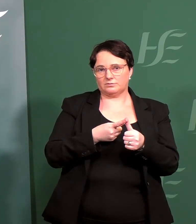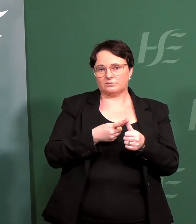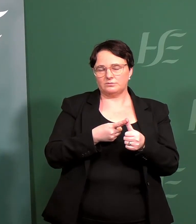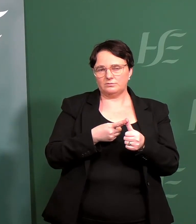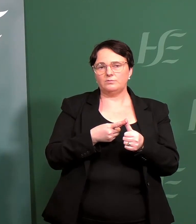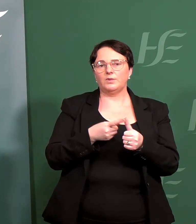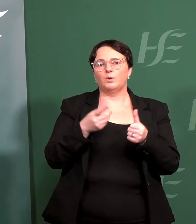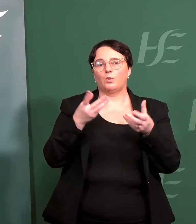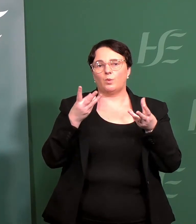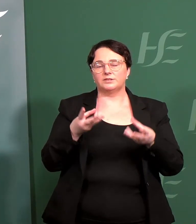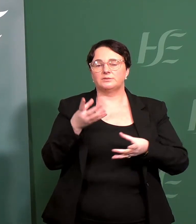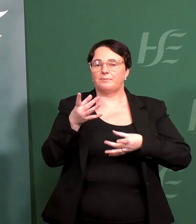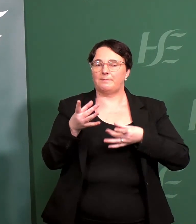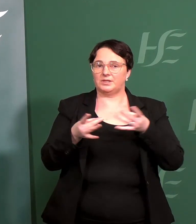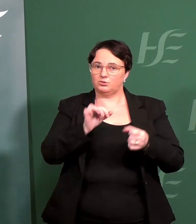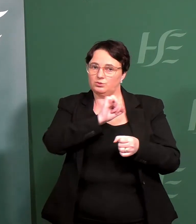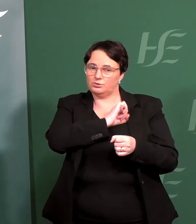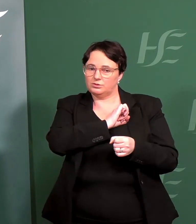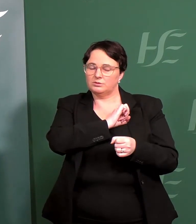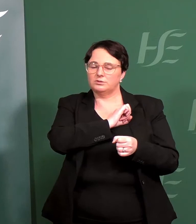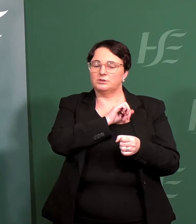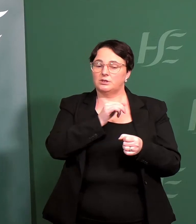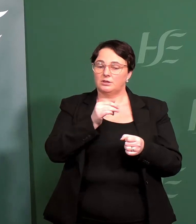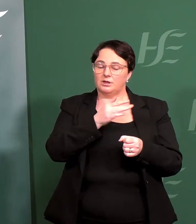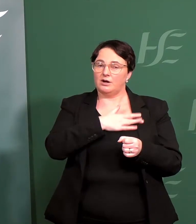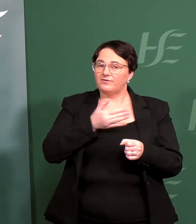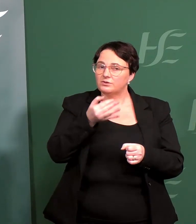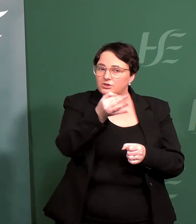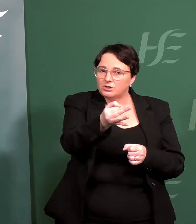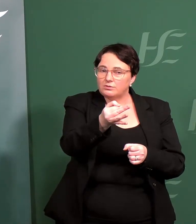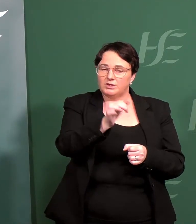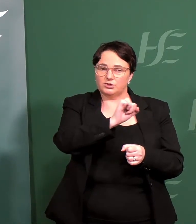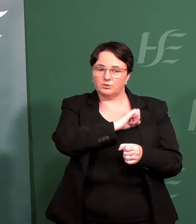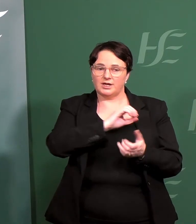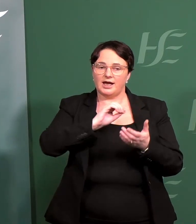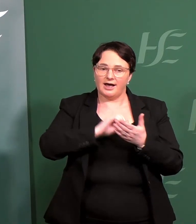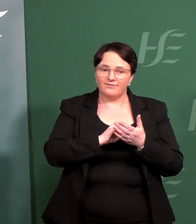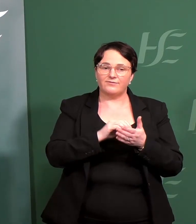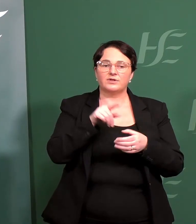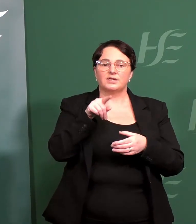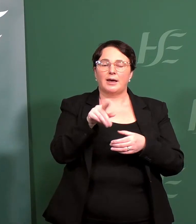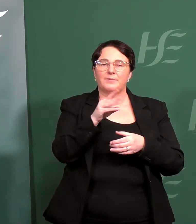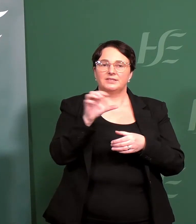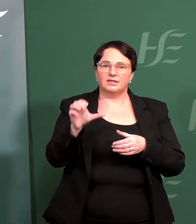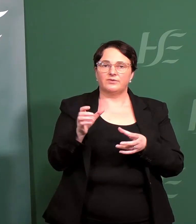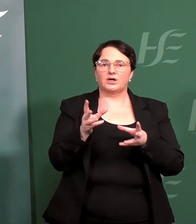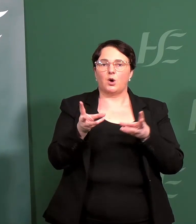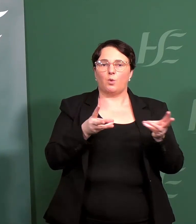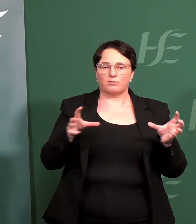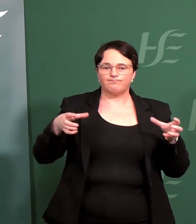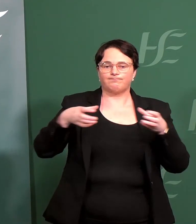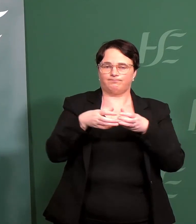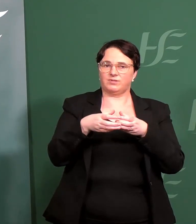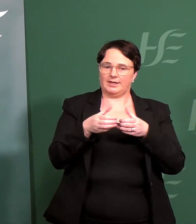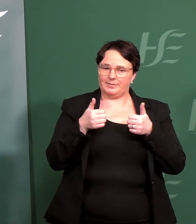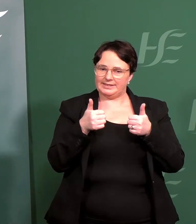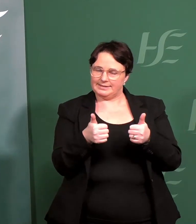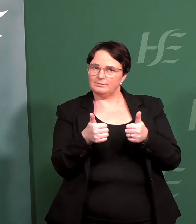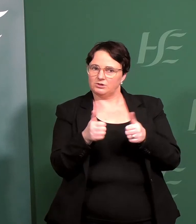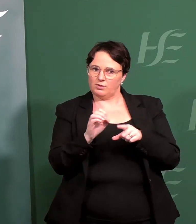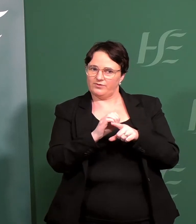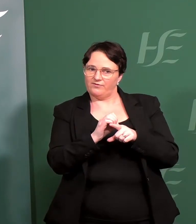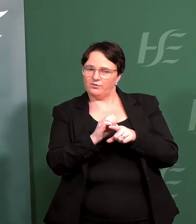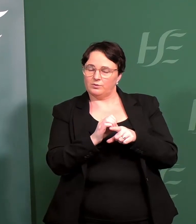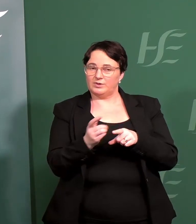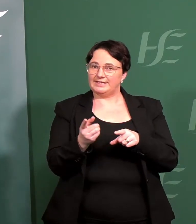for the future that we build and sustain a pandemic workforce capacity and capability. We did go into this